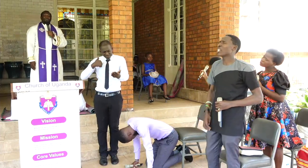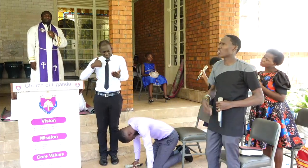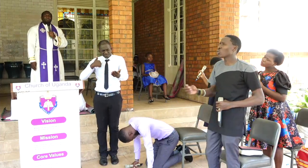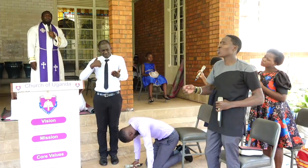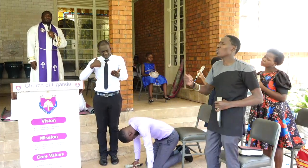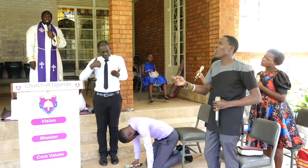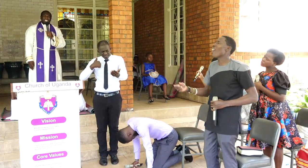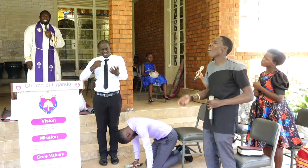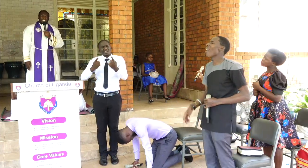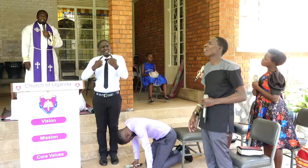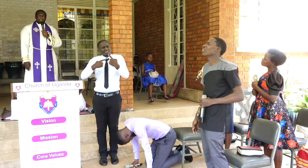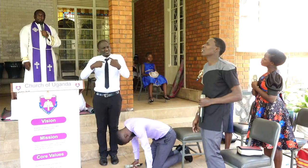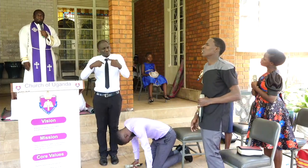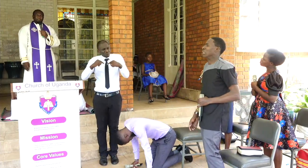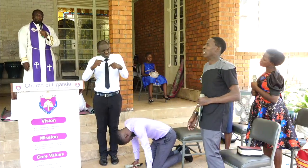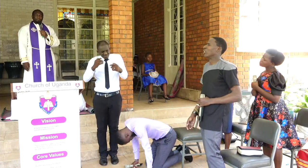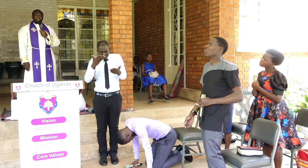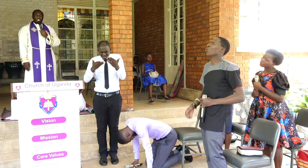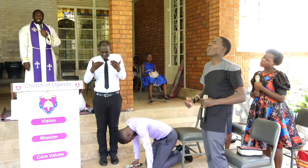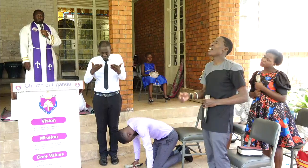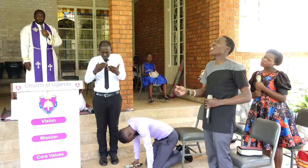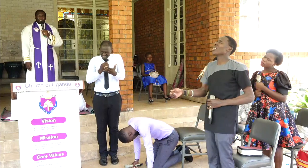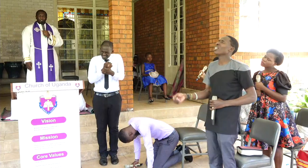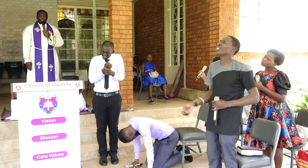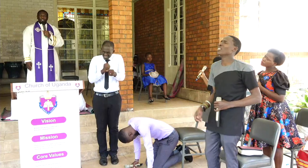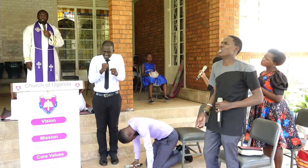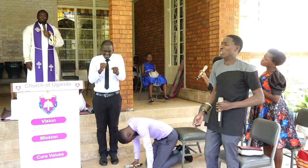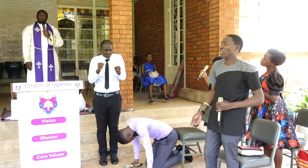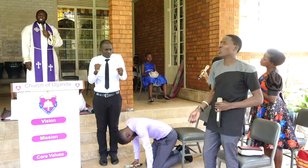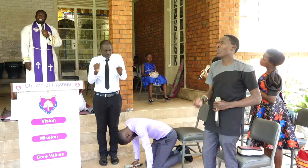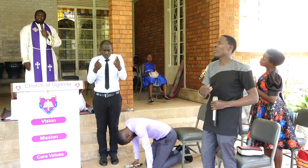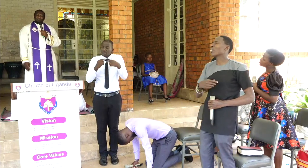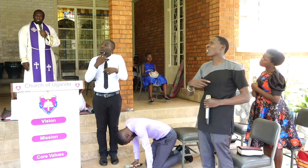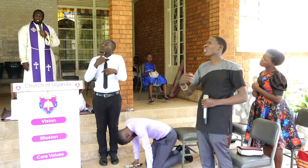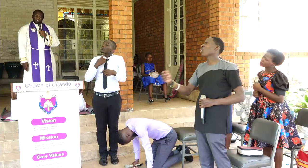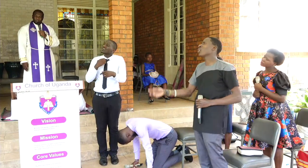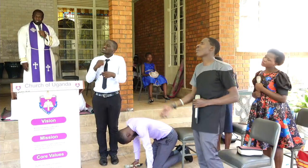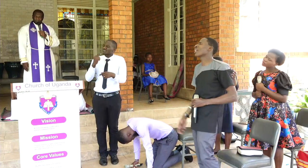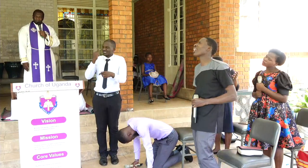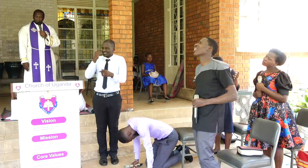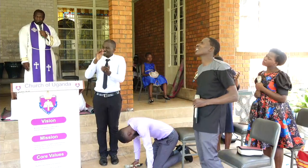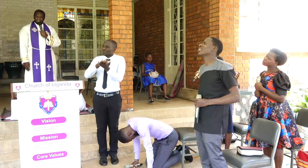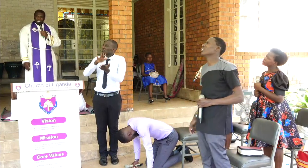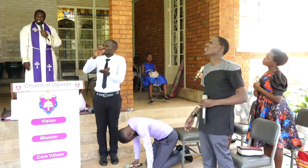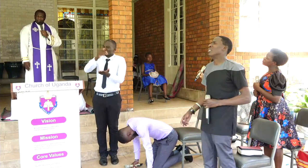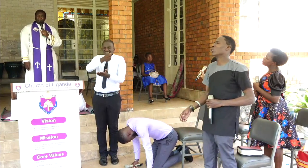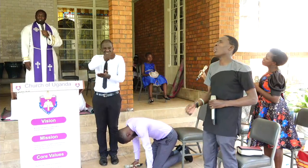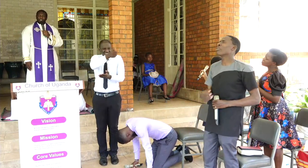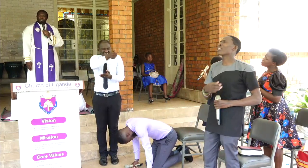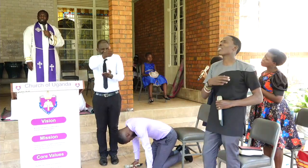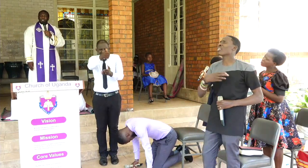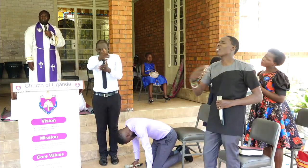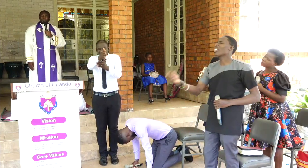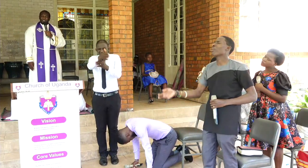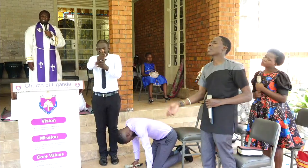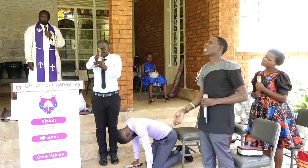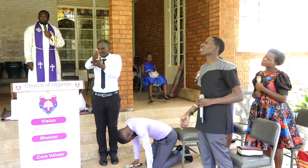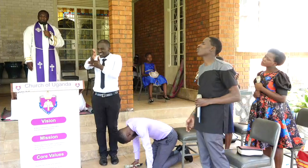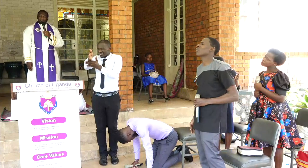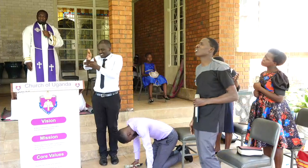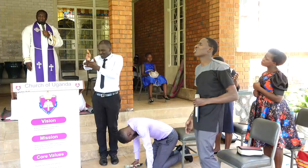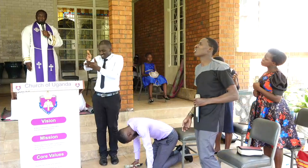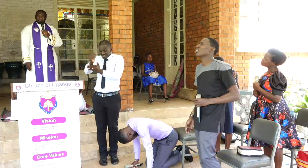that we may be vindicated. We want to see your glory in every ministry. We want to see your glory